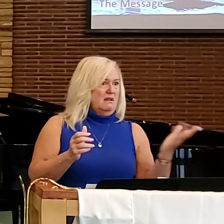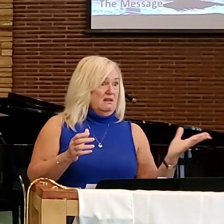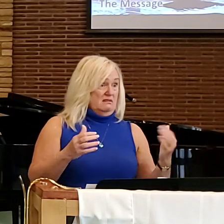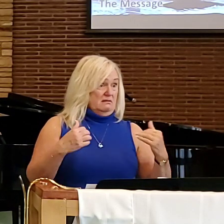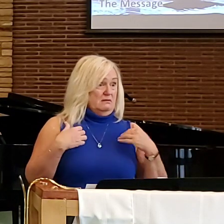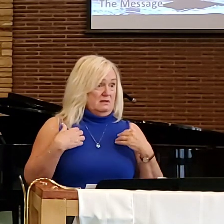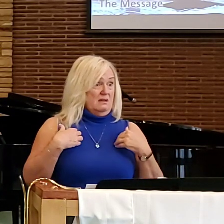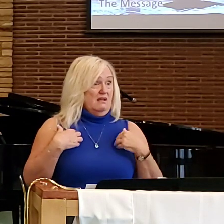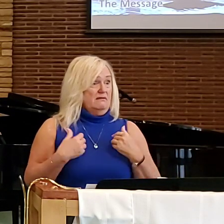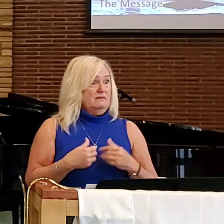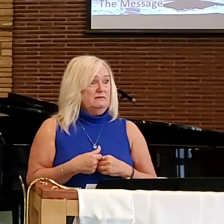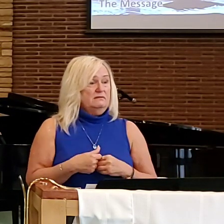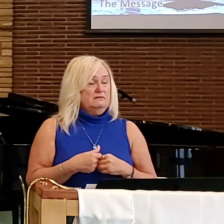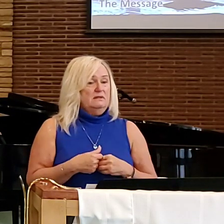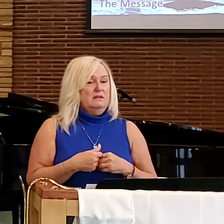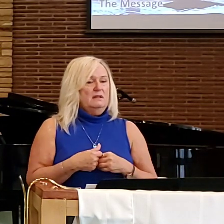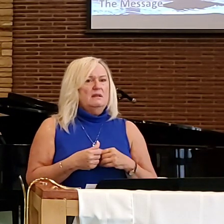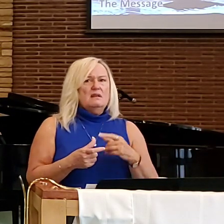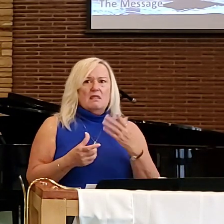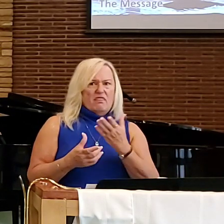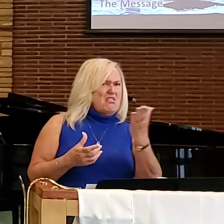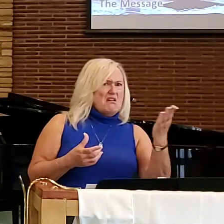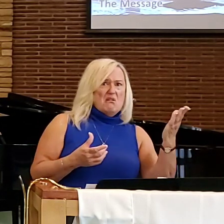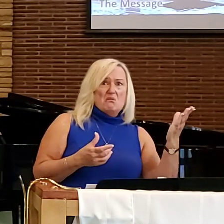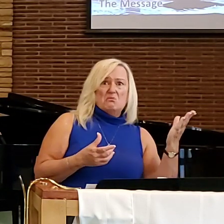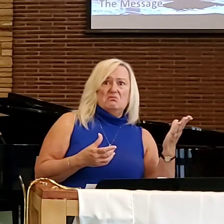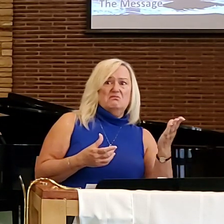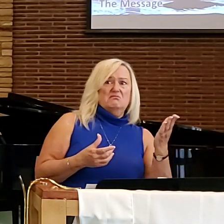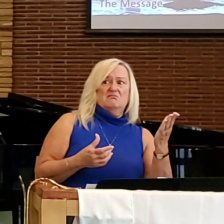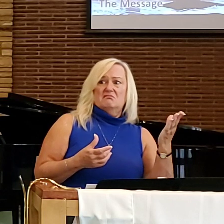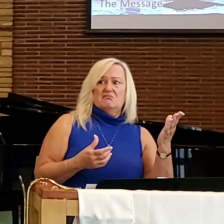get. And those